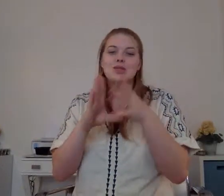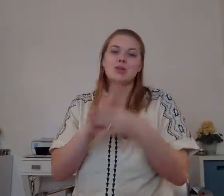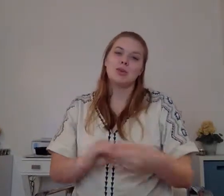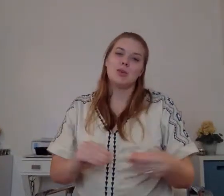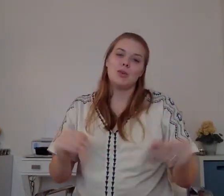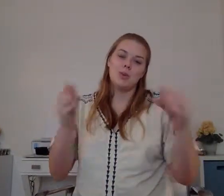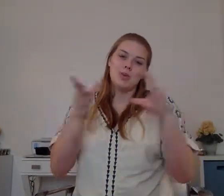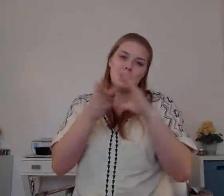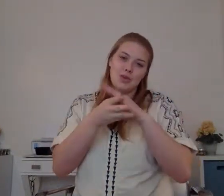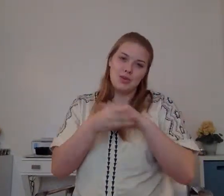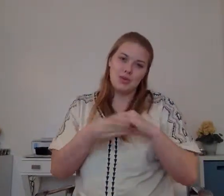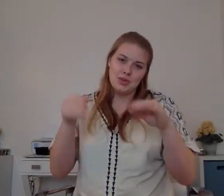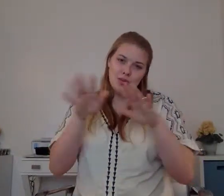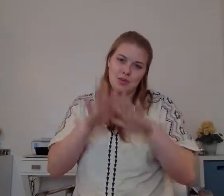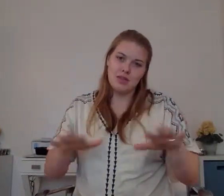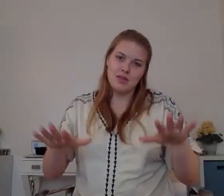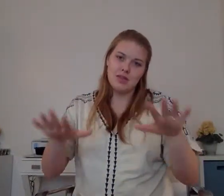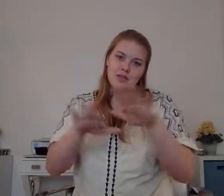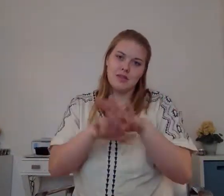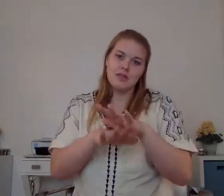the taste of freedom. Thank you.